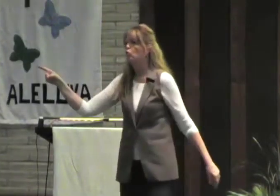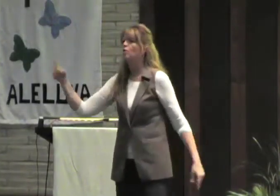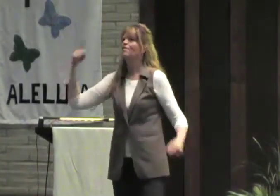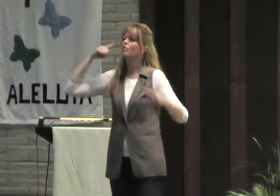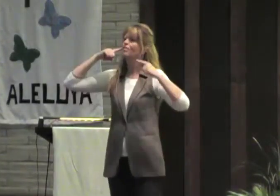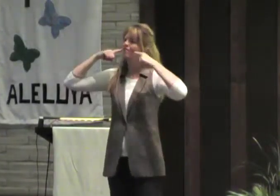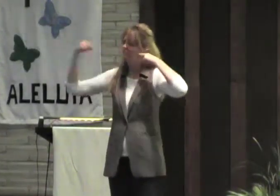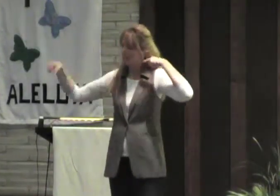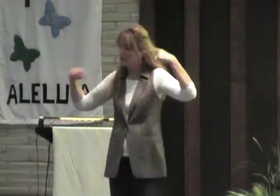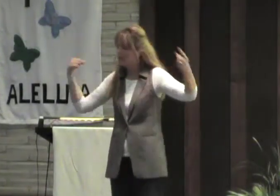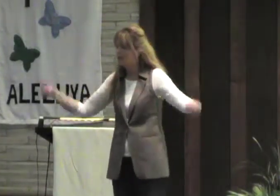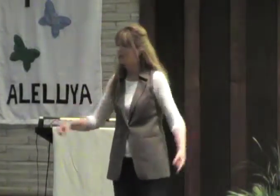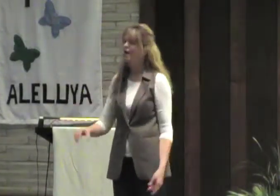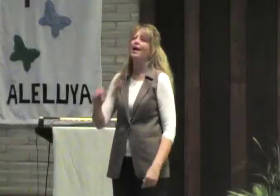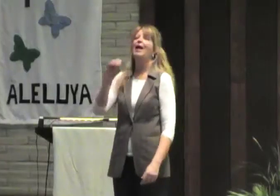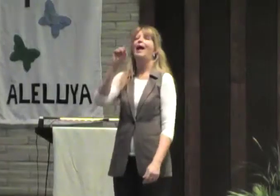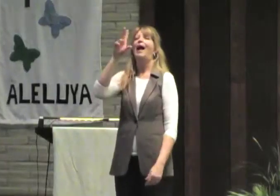you to flip out.